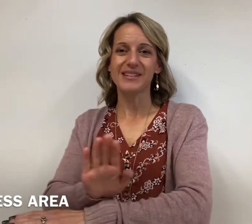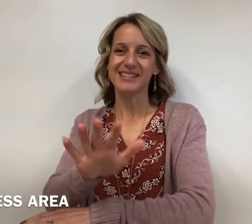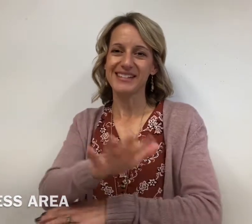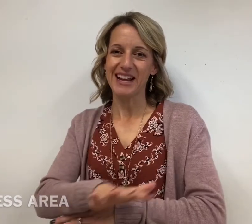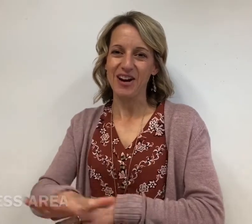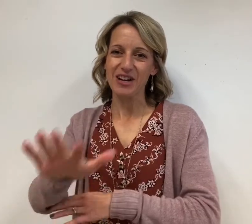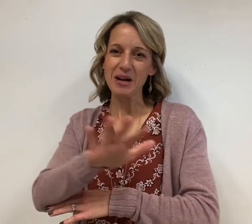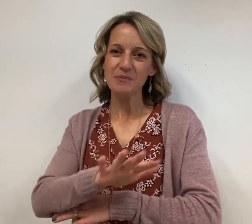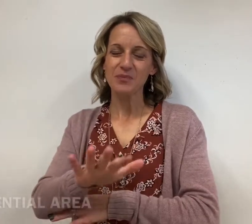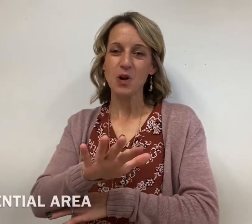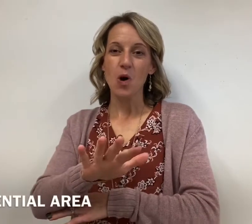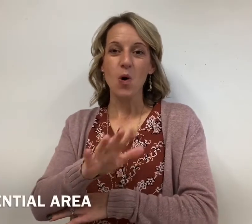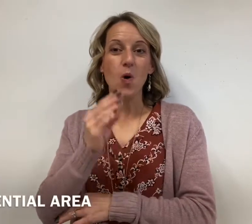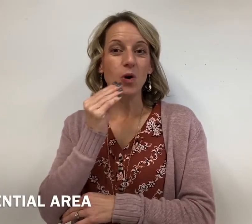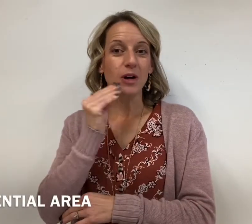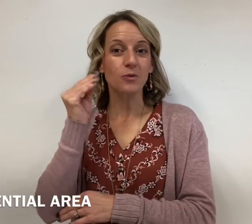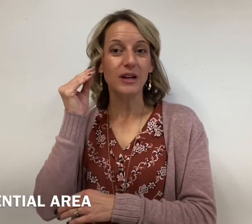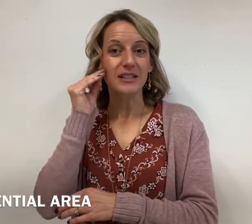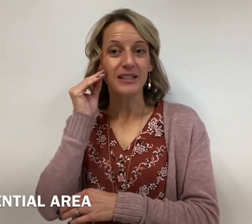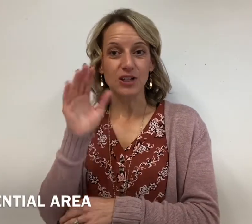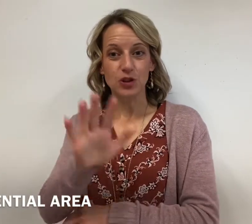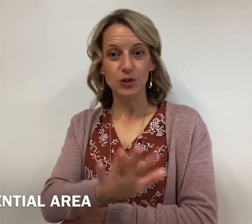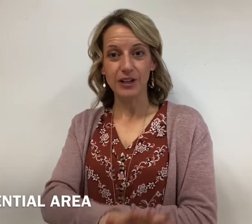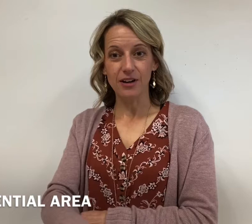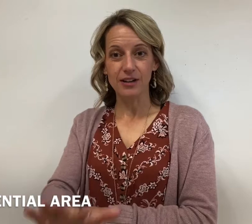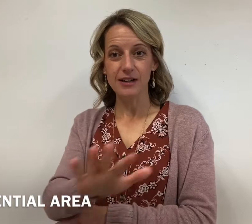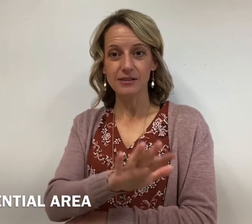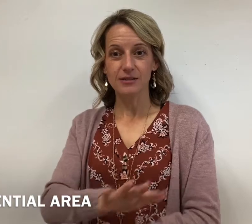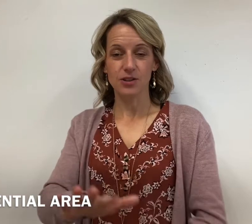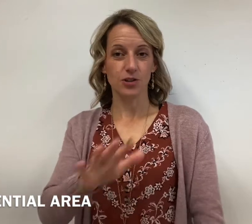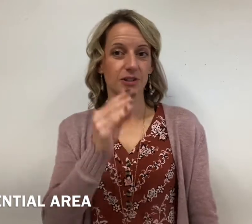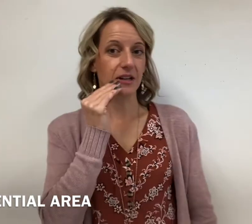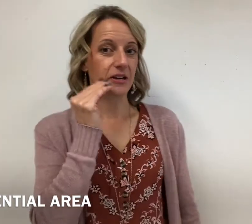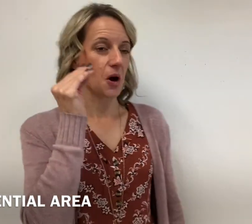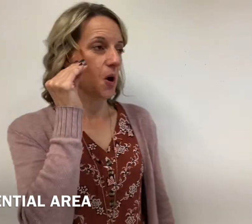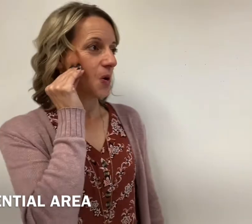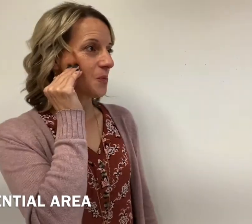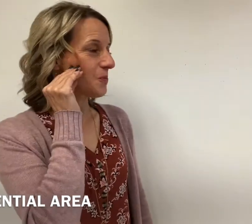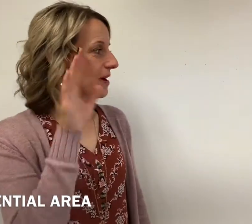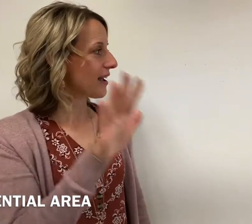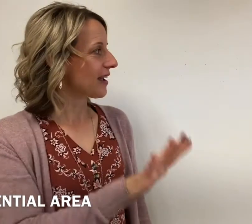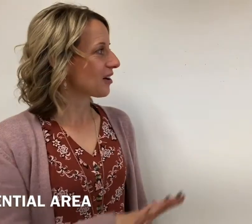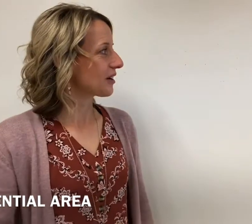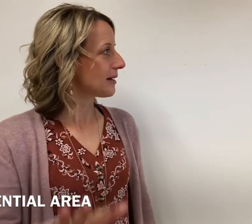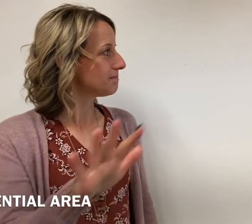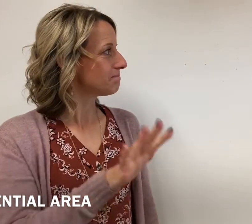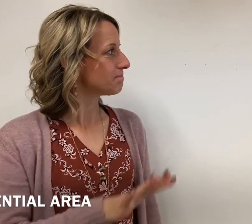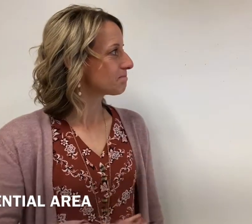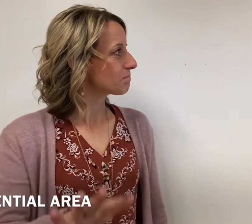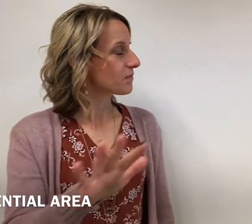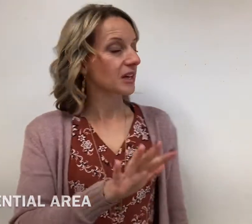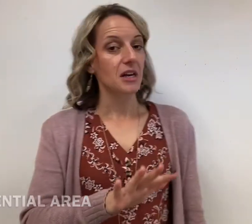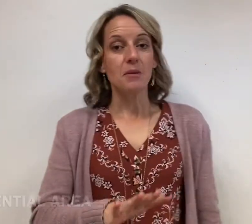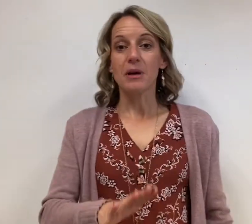business area or a residential area. So you're signing home area. Maybe you